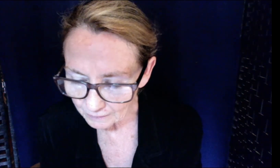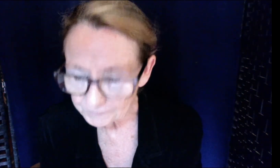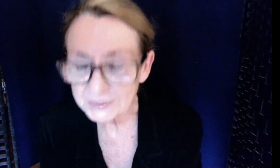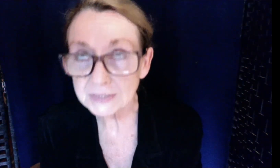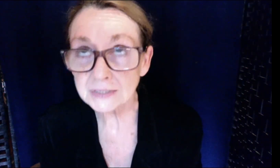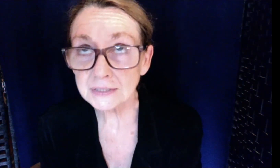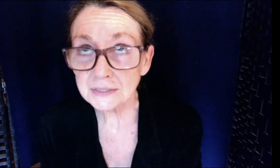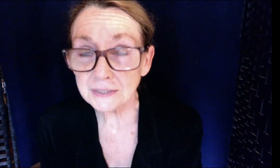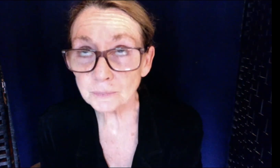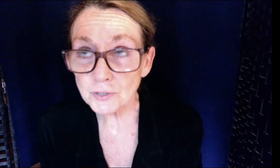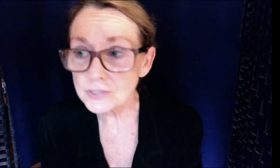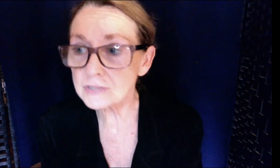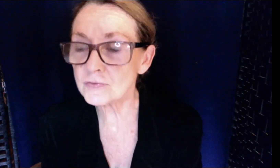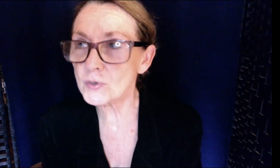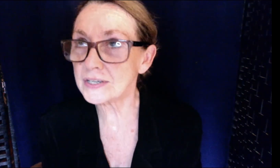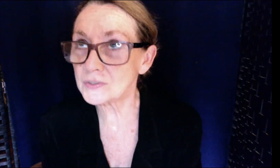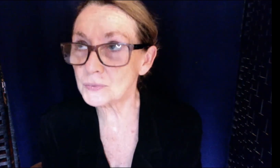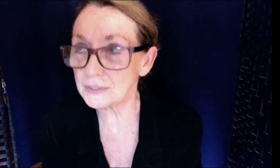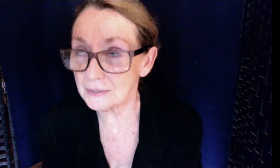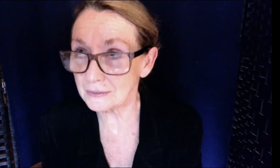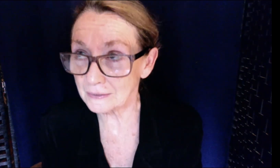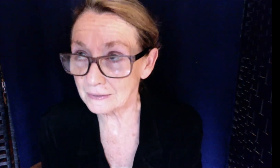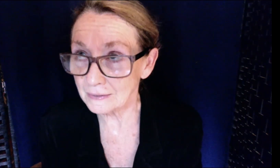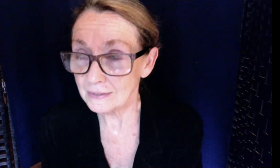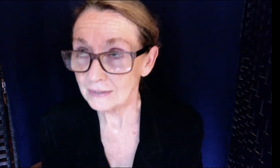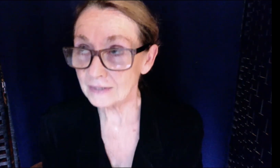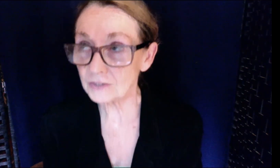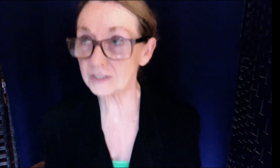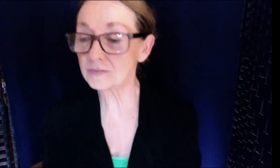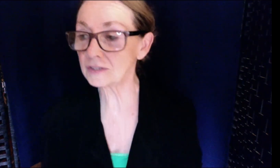in person 4 days a week. And they're even